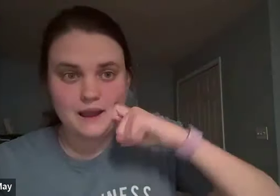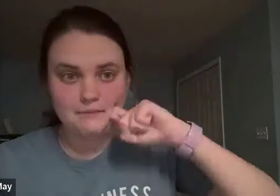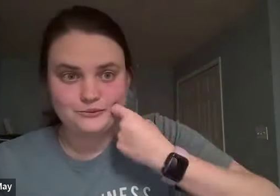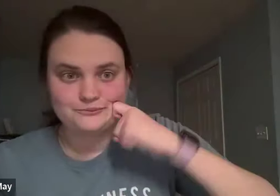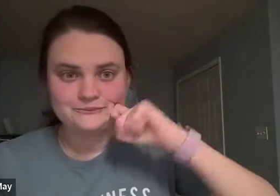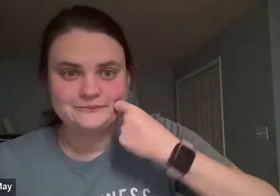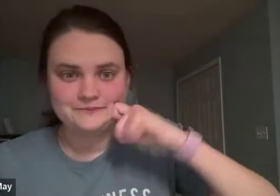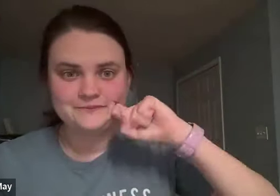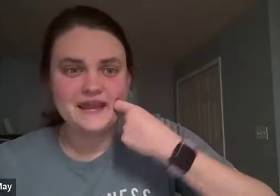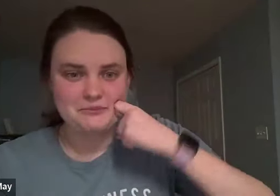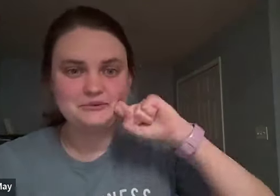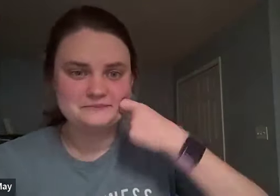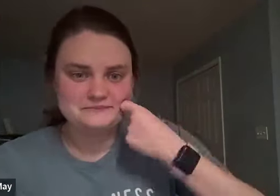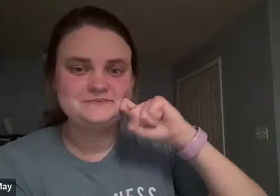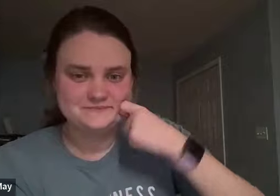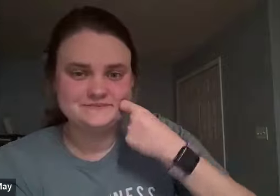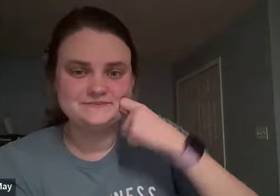apple. Apple.